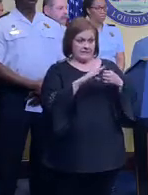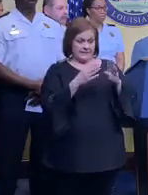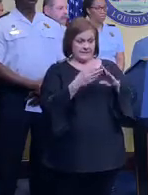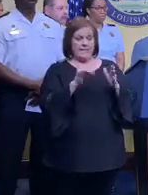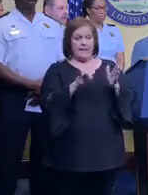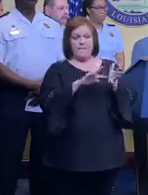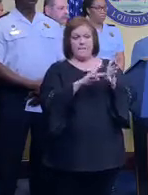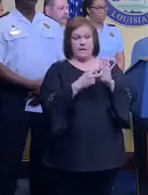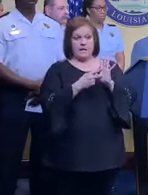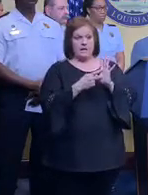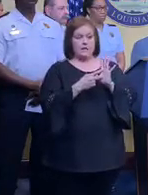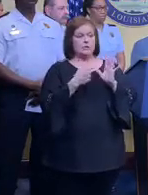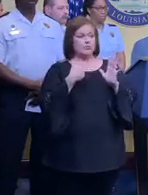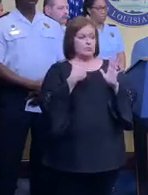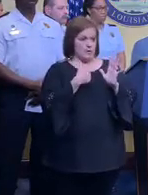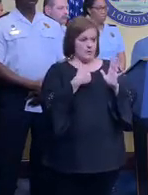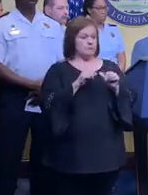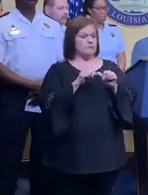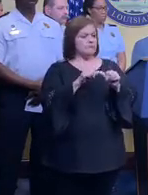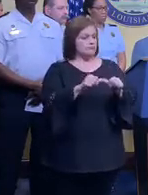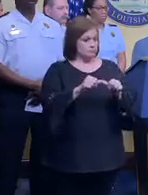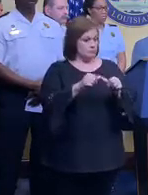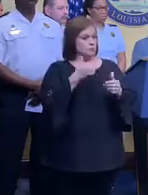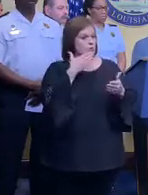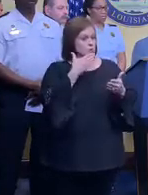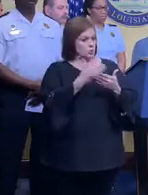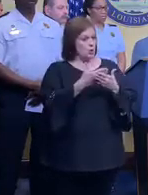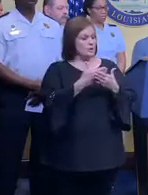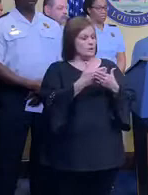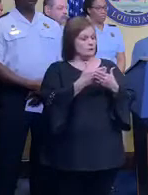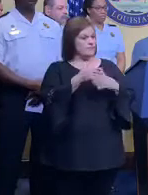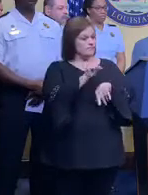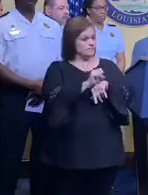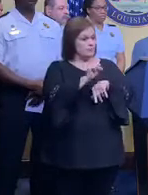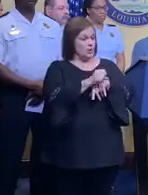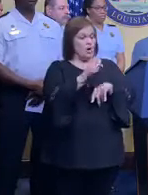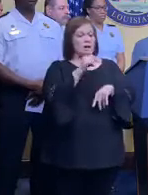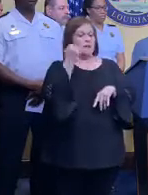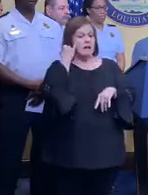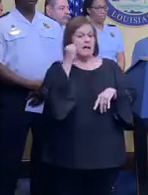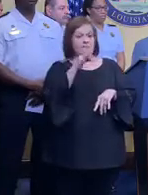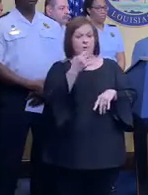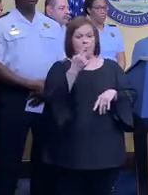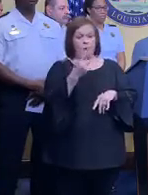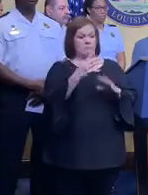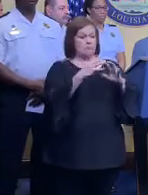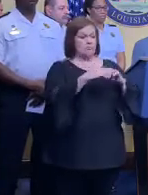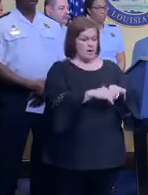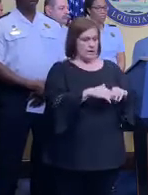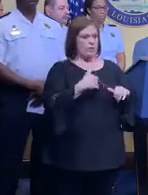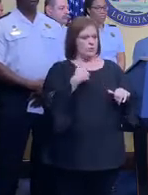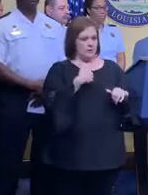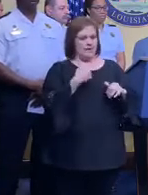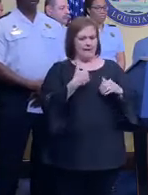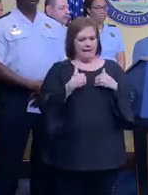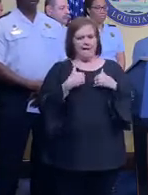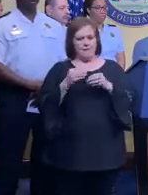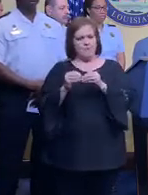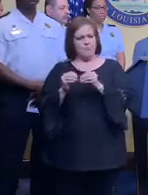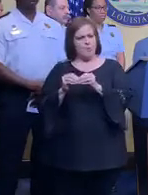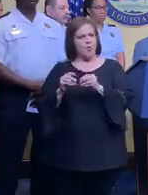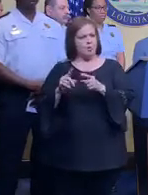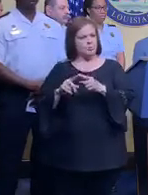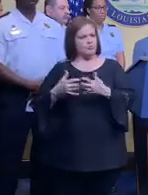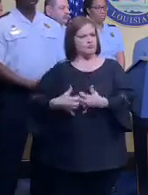That means we have redundancy at very good level. So if one pump goes down, we have redundant systems in each and every of